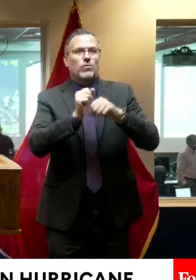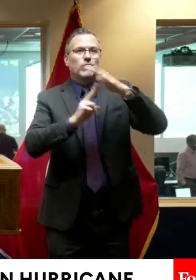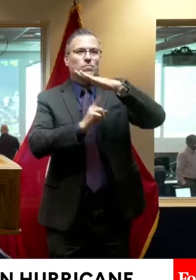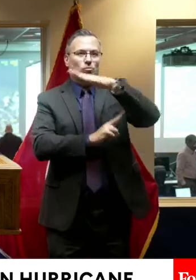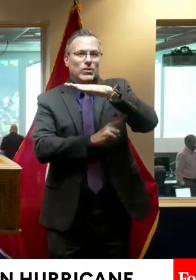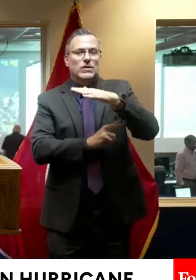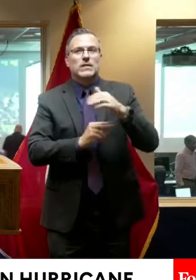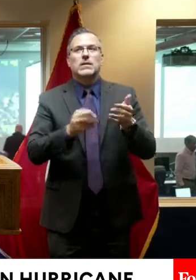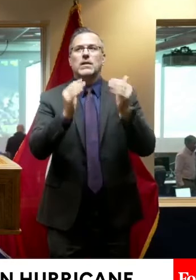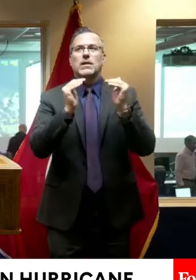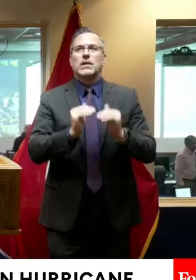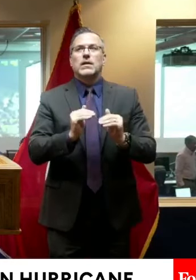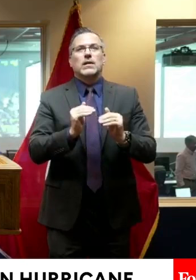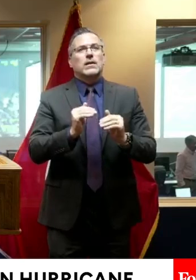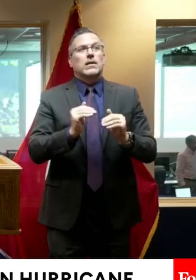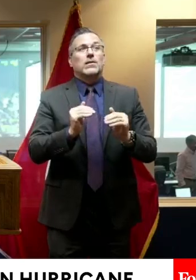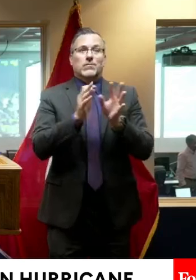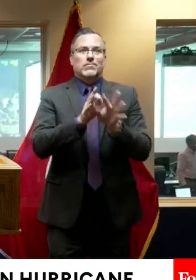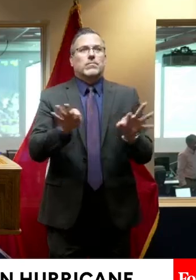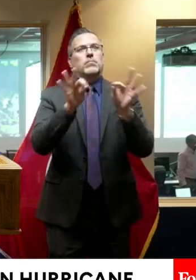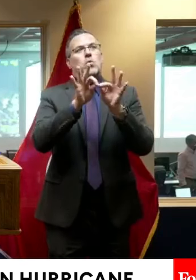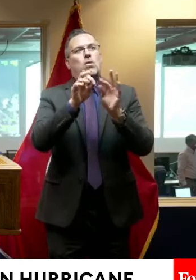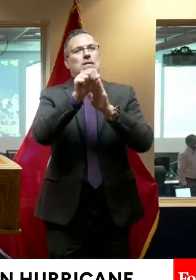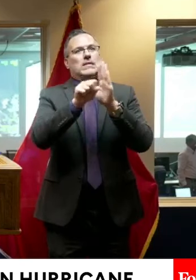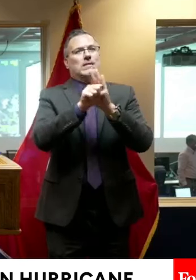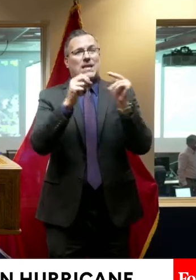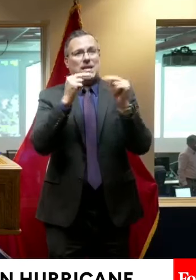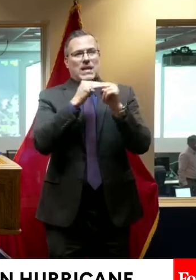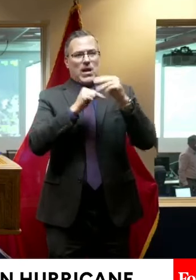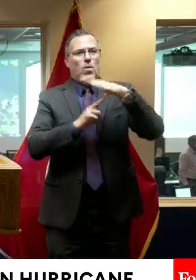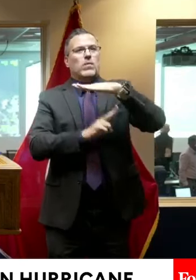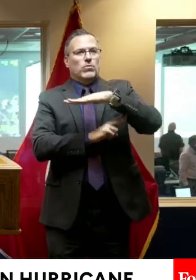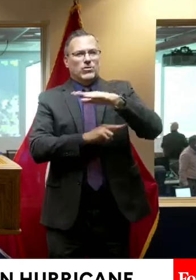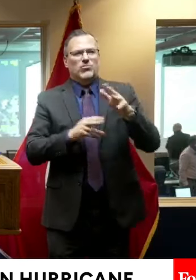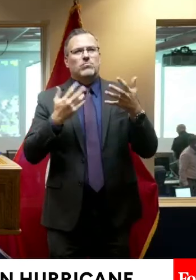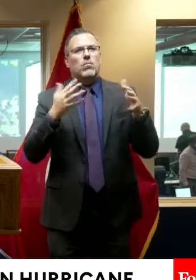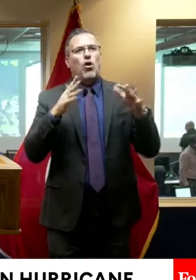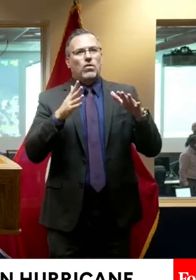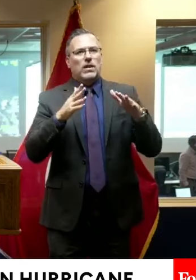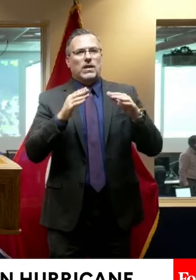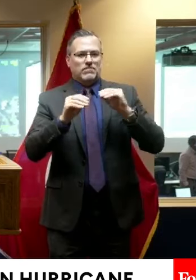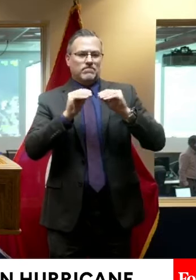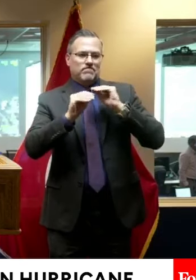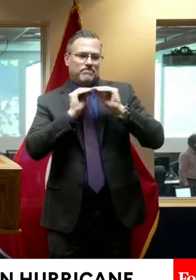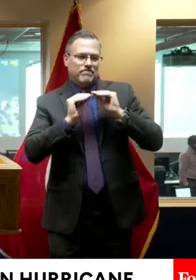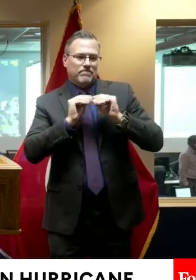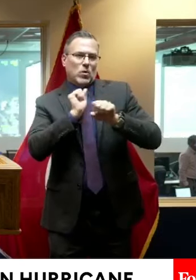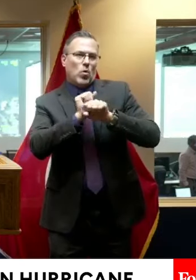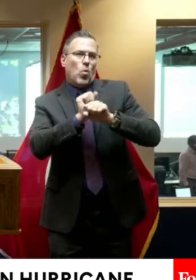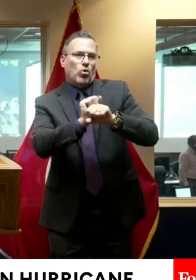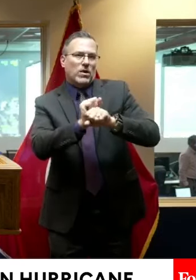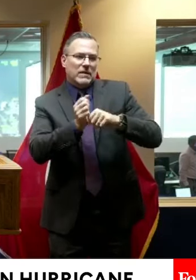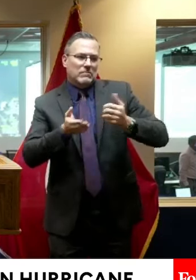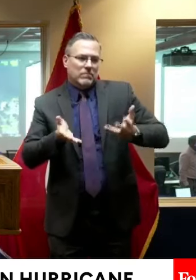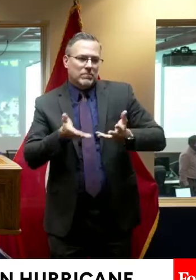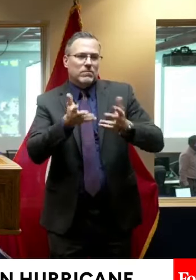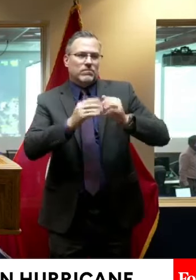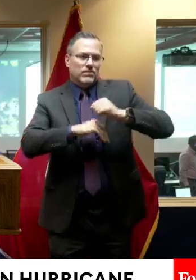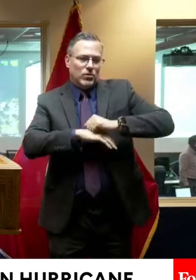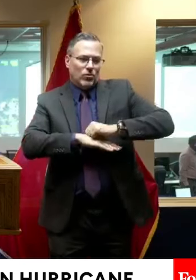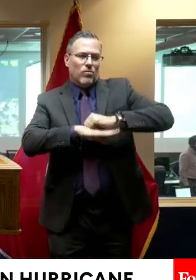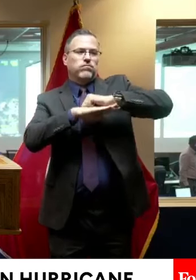state highway bridges that need to be replaced are underway. So there's a tremendous amount of work being